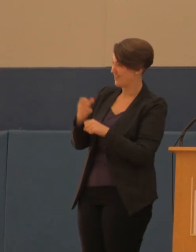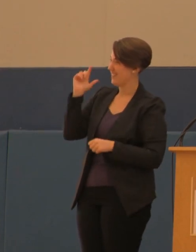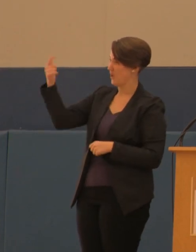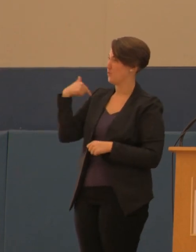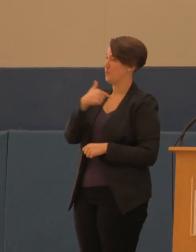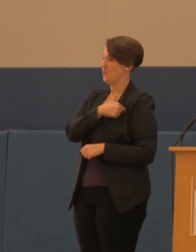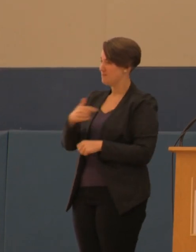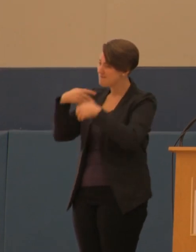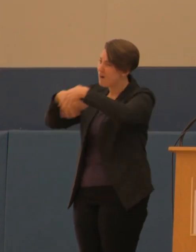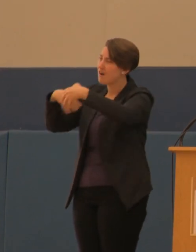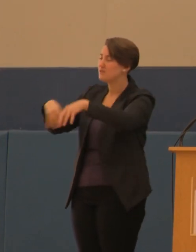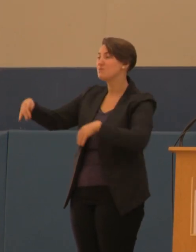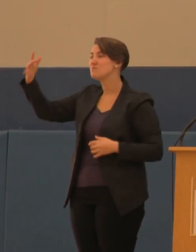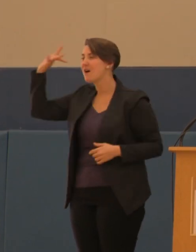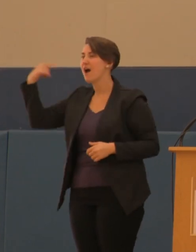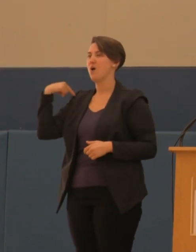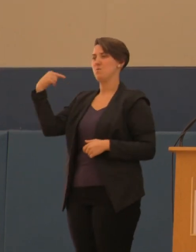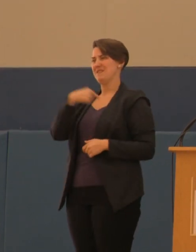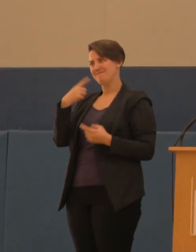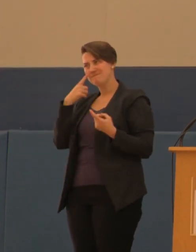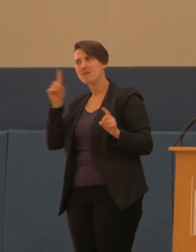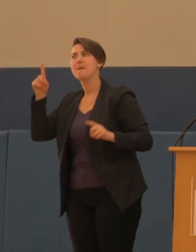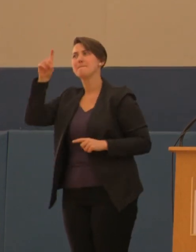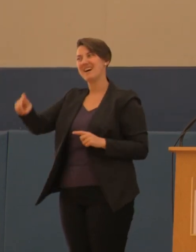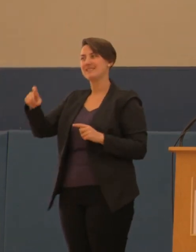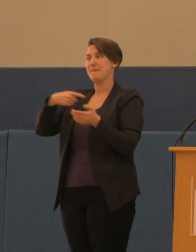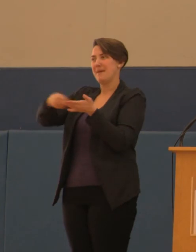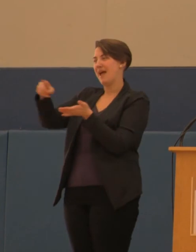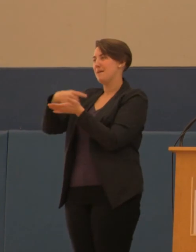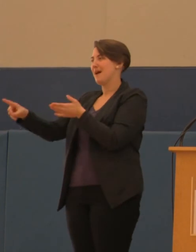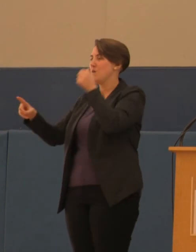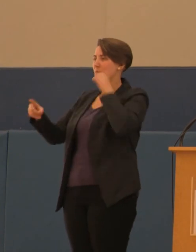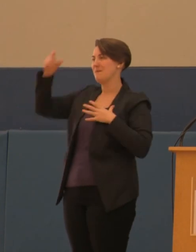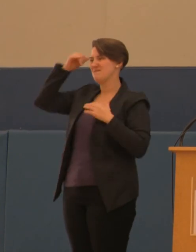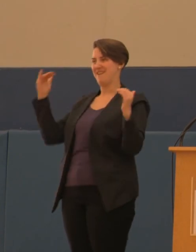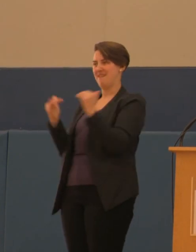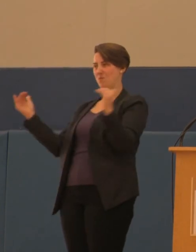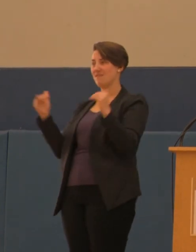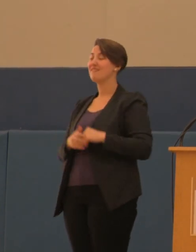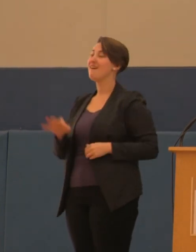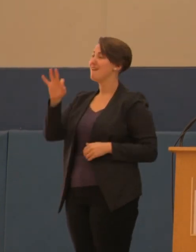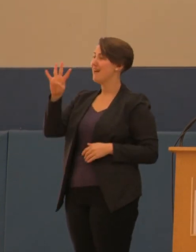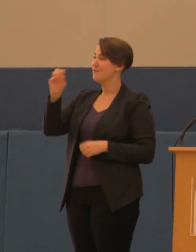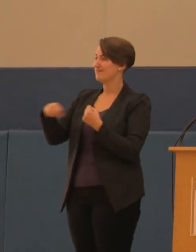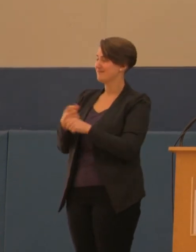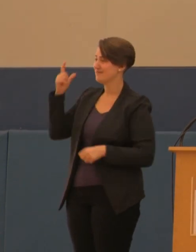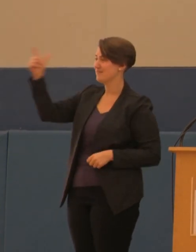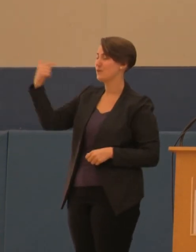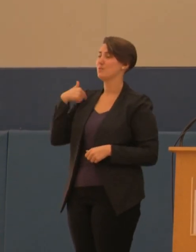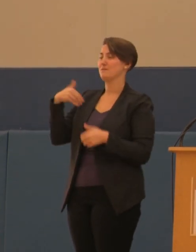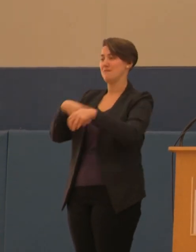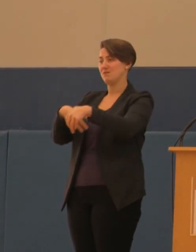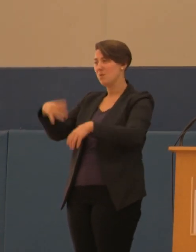later to declare that we shall be paid equal. We march 94 years later and declare